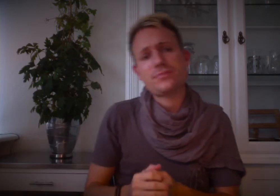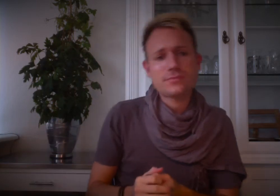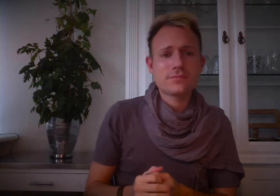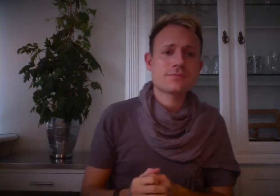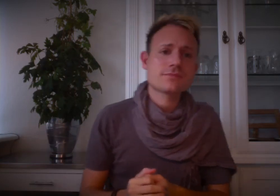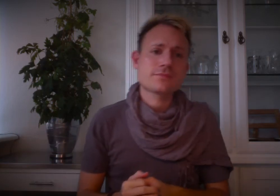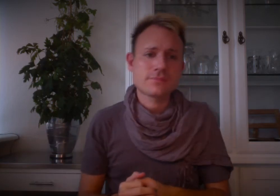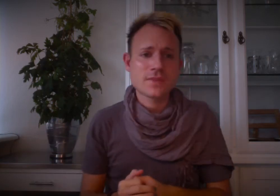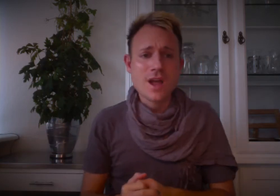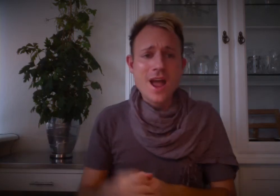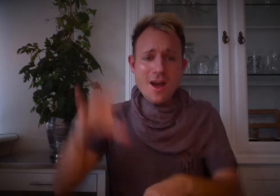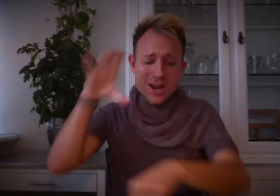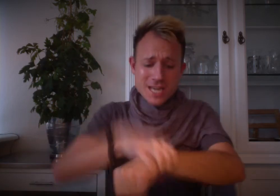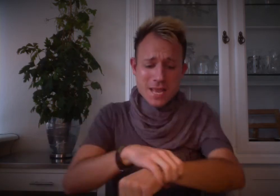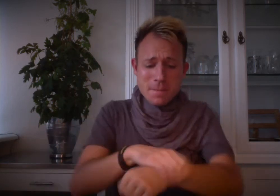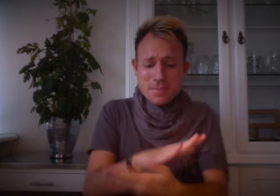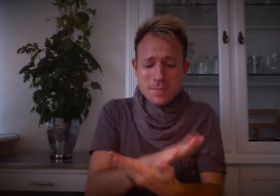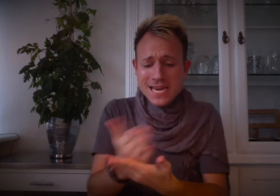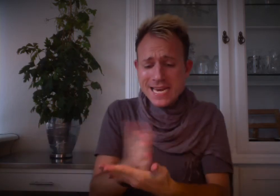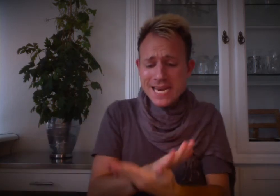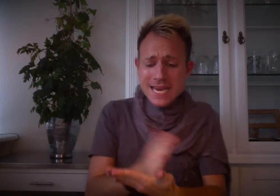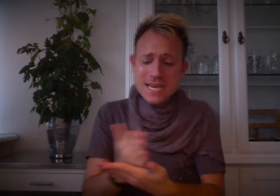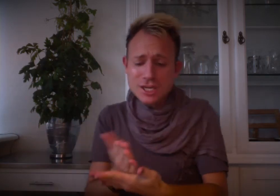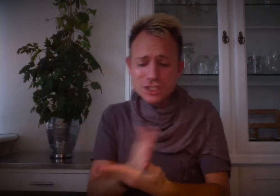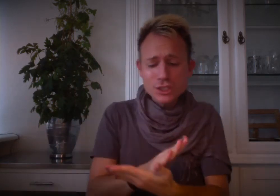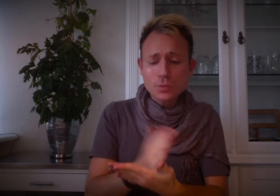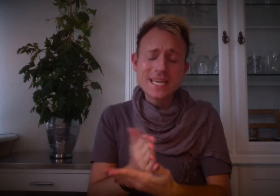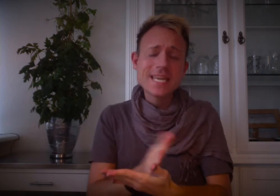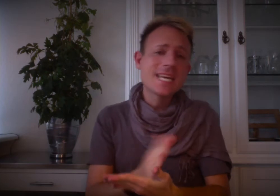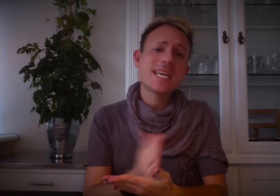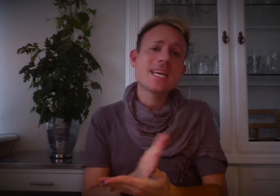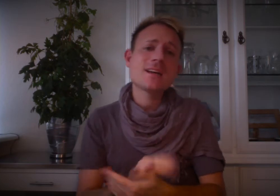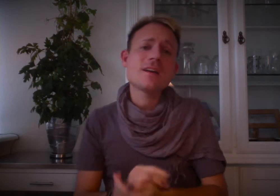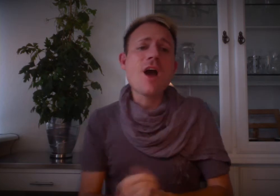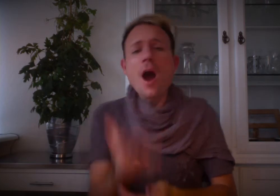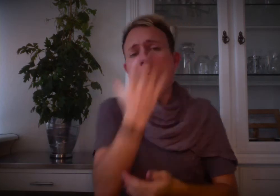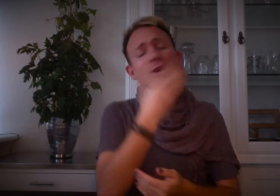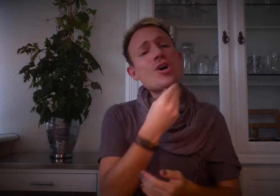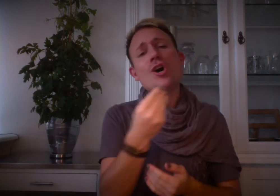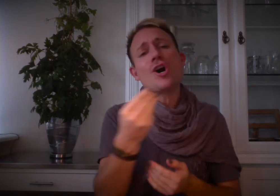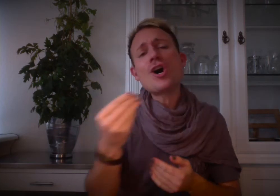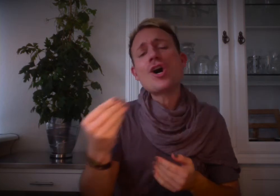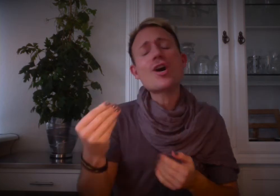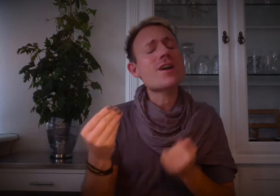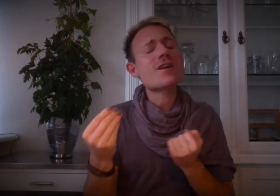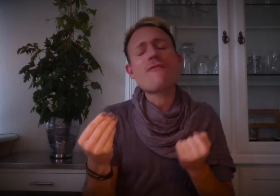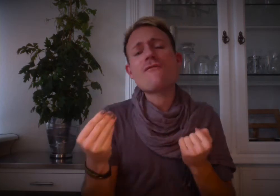Caught in the in-between Of beautiful